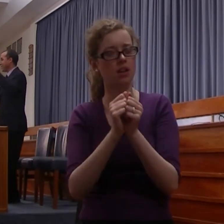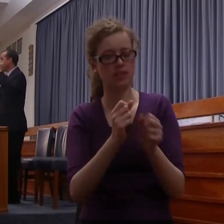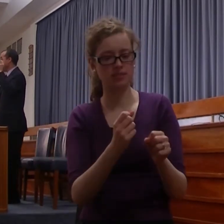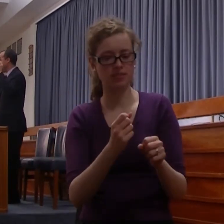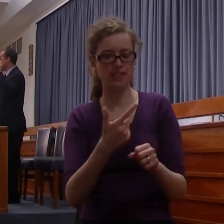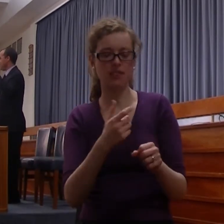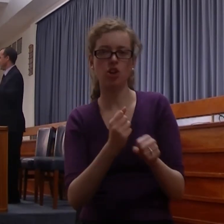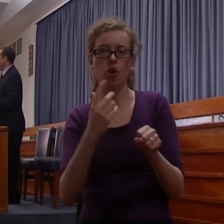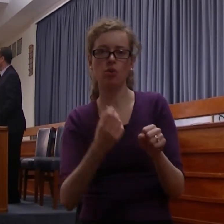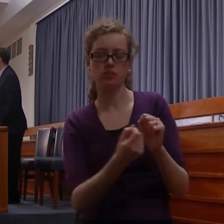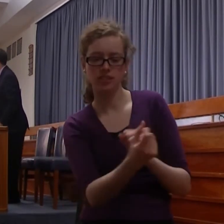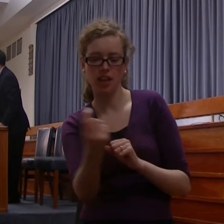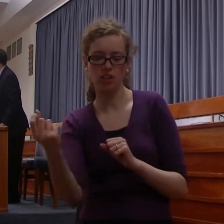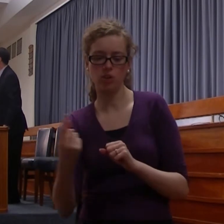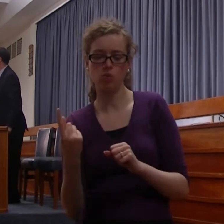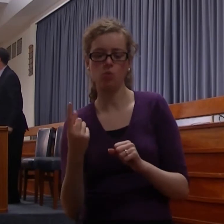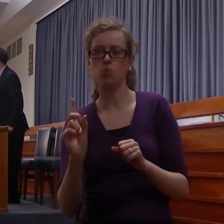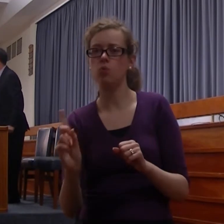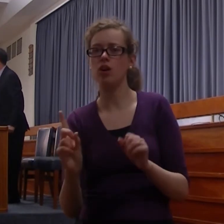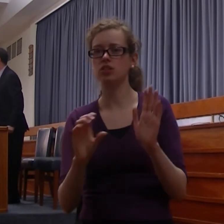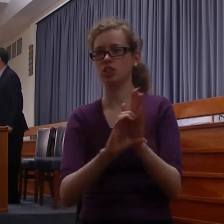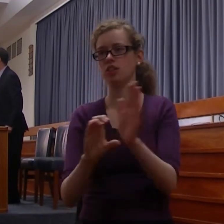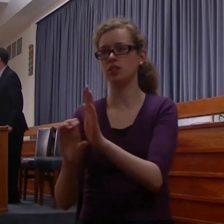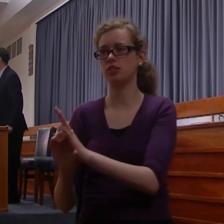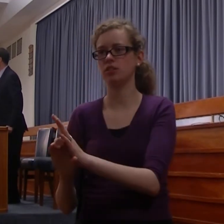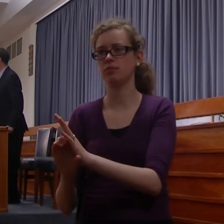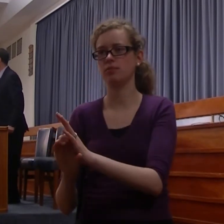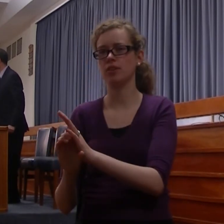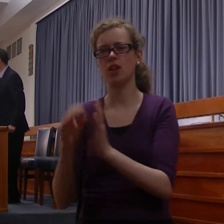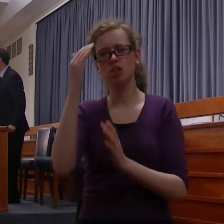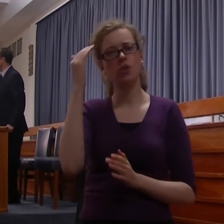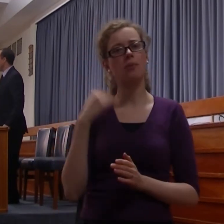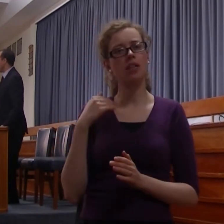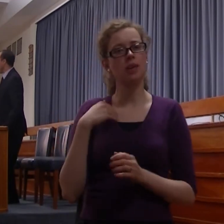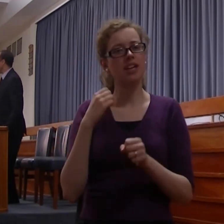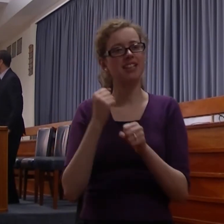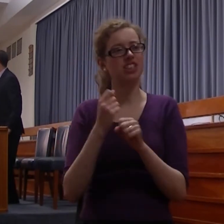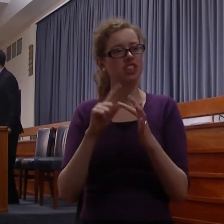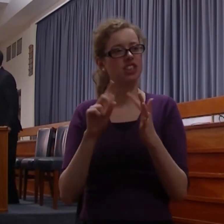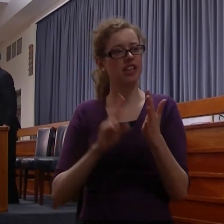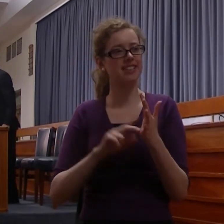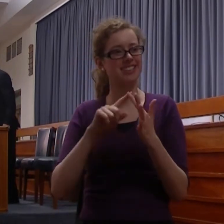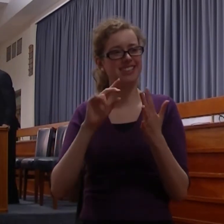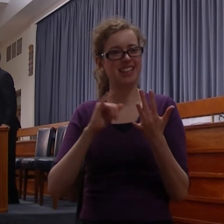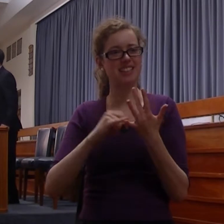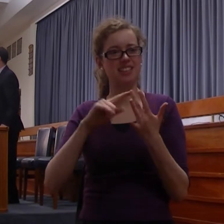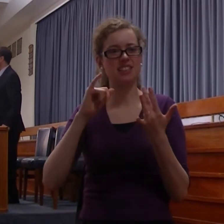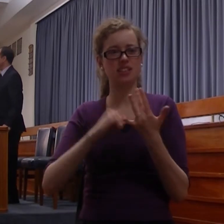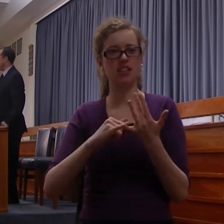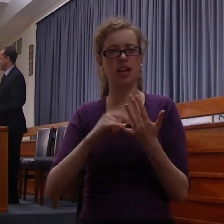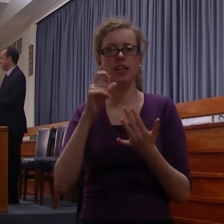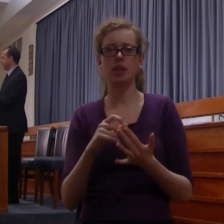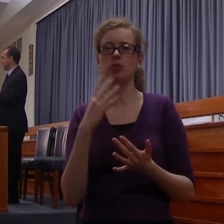the seven golden candlesticks, and the seven golden sticks again are the churches. Oh, that reminds me, in the Garden